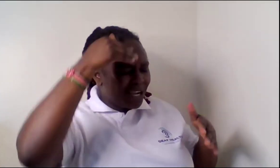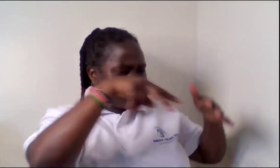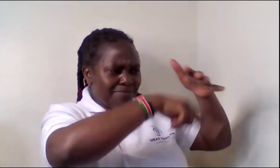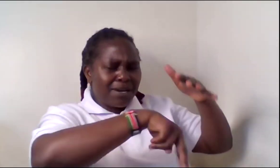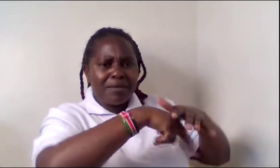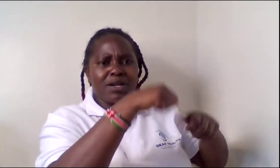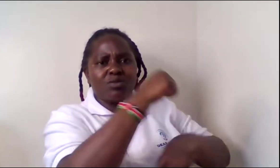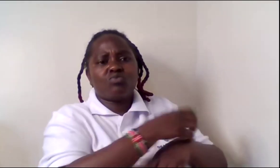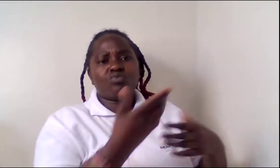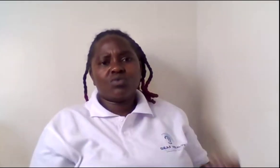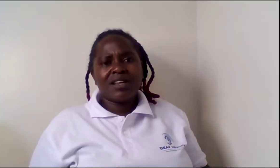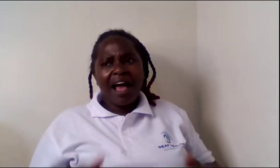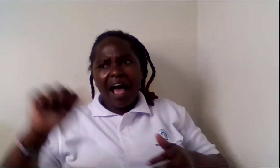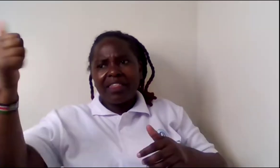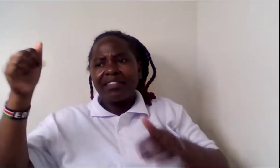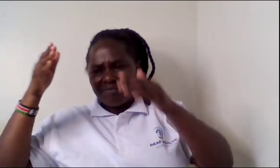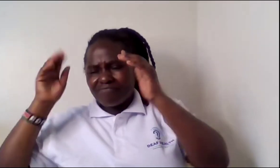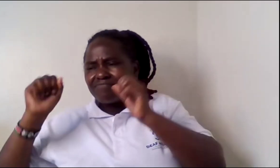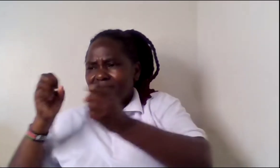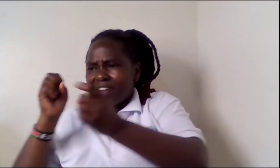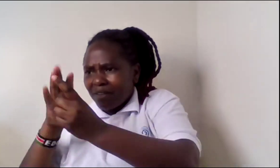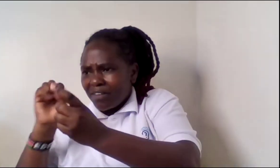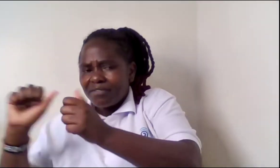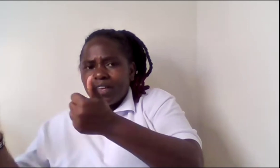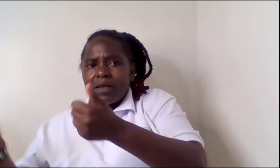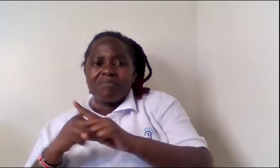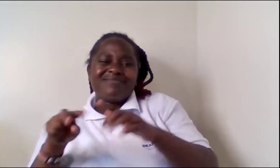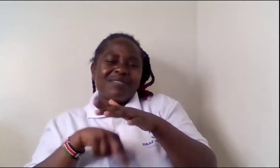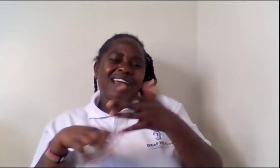HIV, a formal class, to be mandatory for all